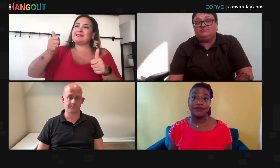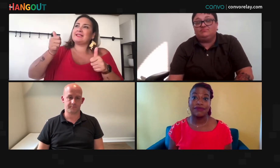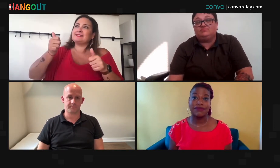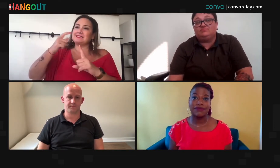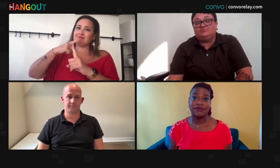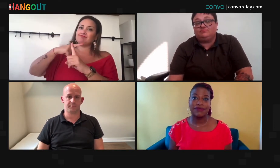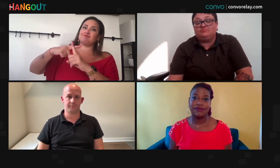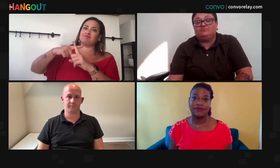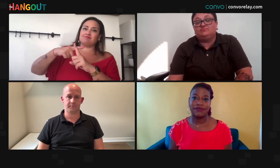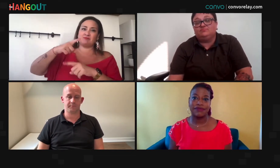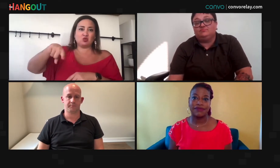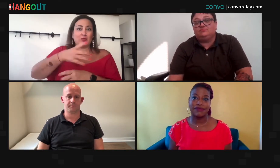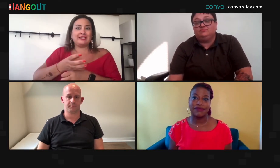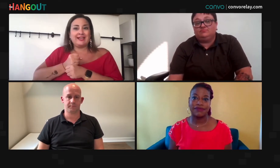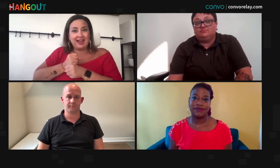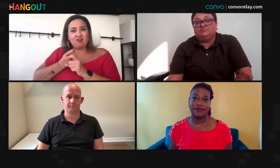let me ask you, what is the biggest